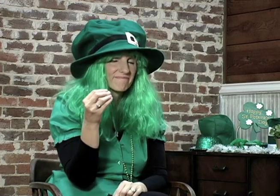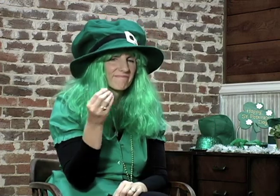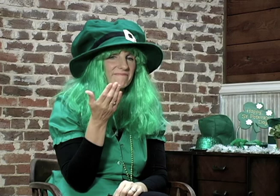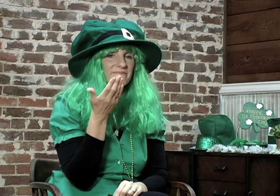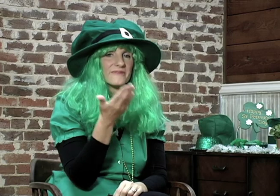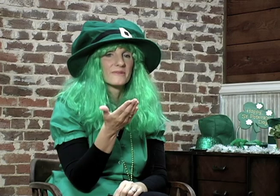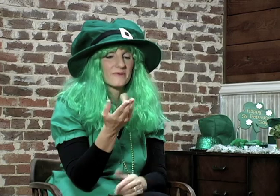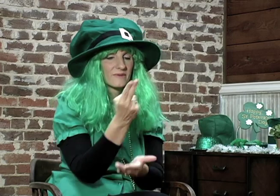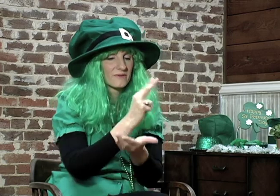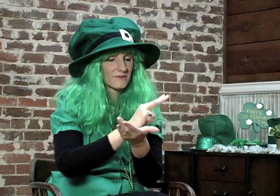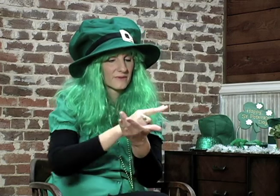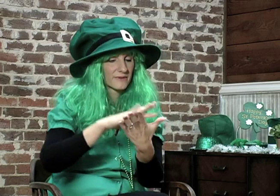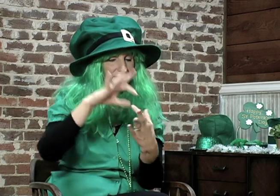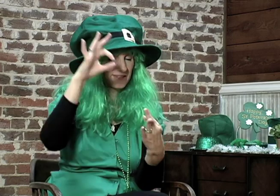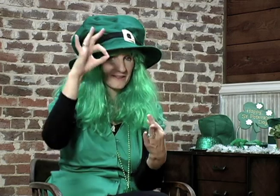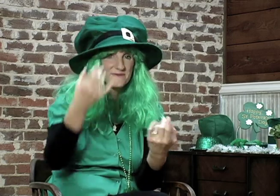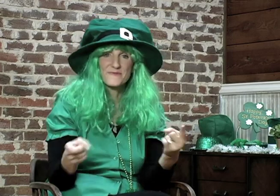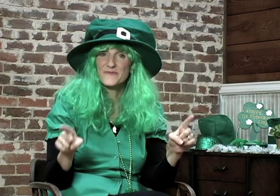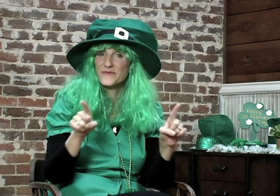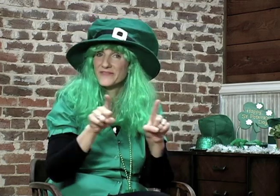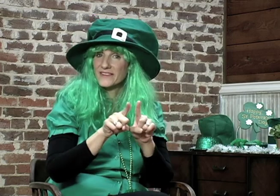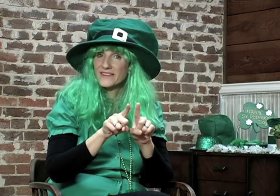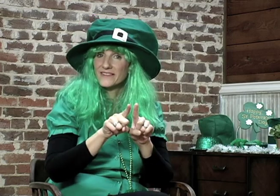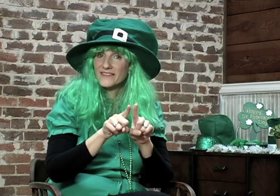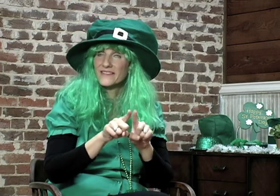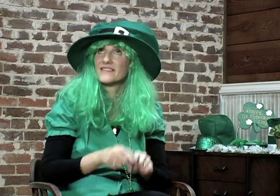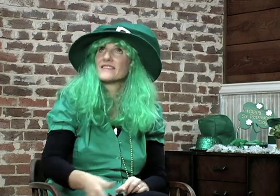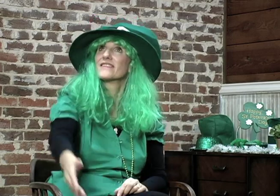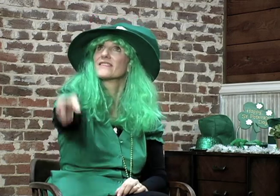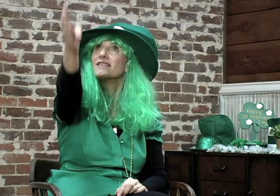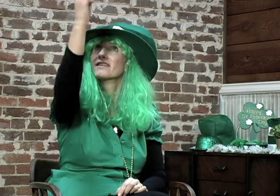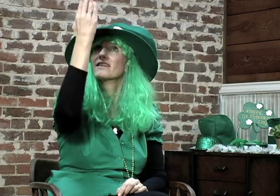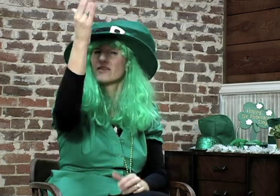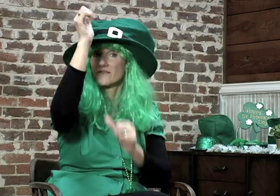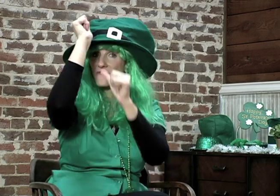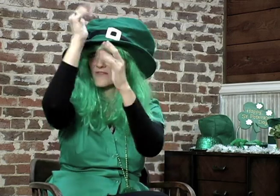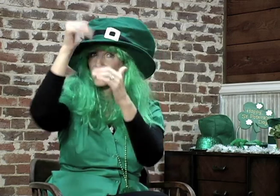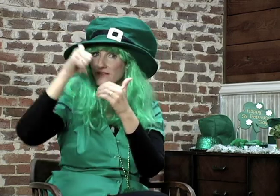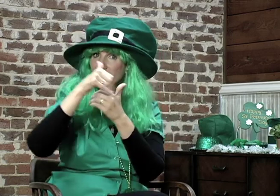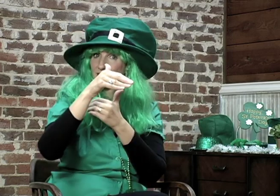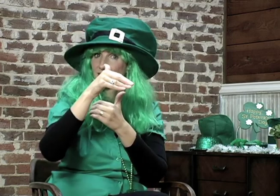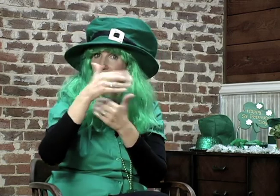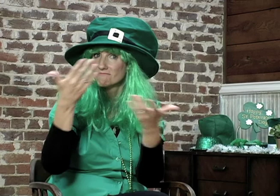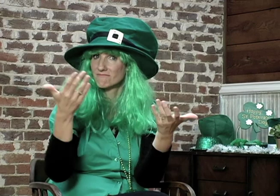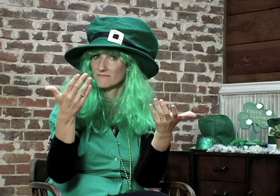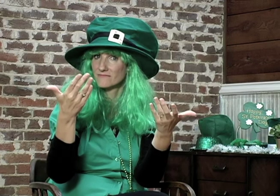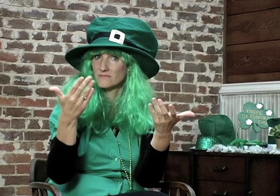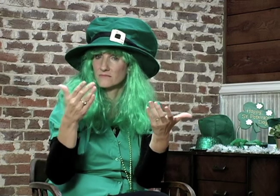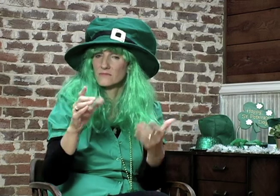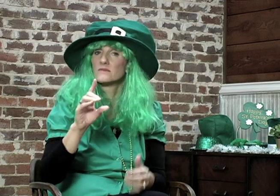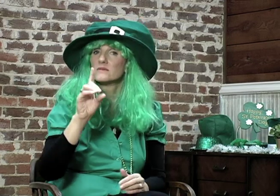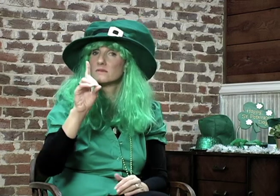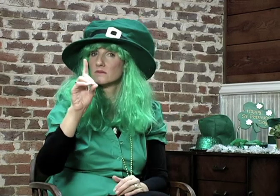Jesus. And the Holy Spirit, when God the Father sent the